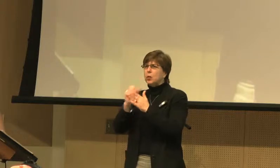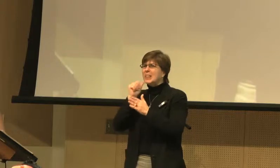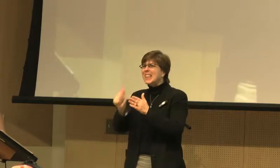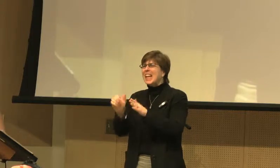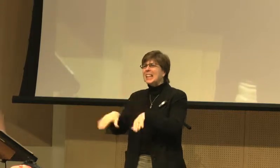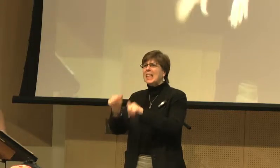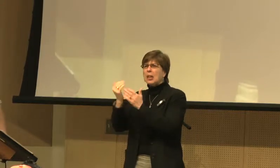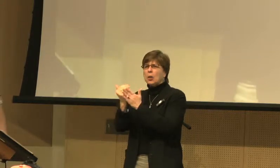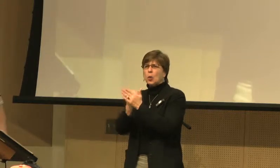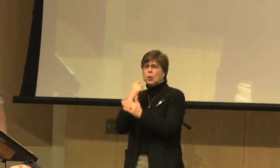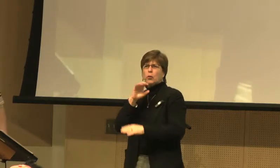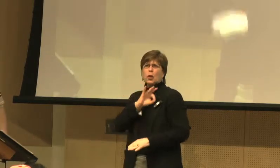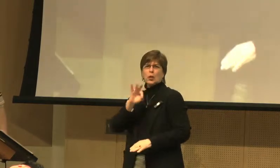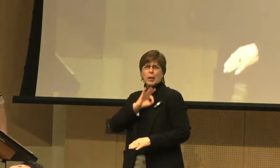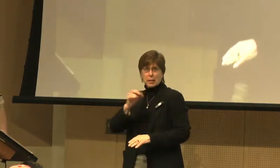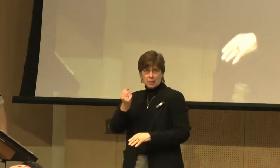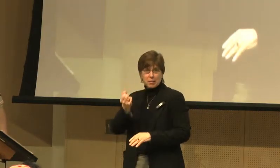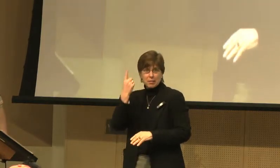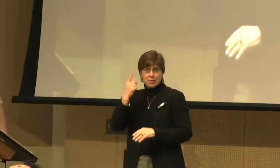student's not taking the course for credit.